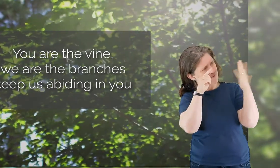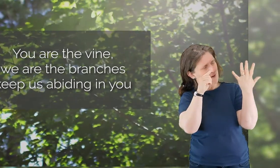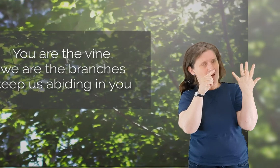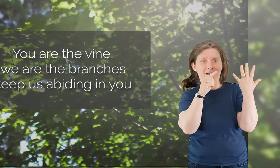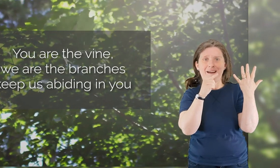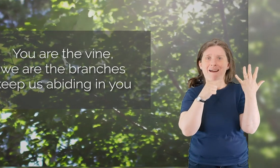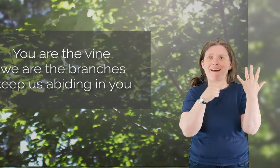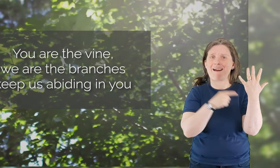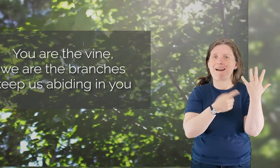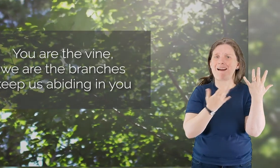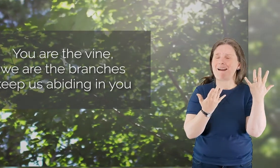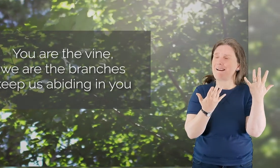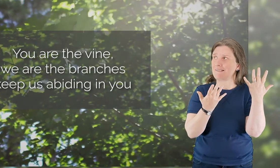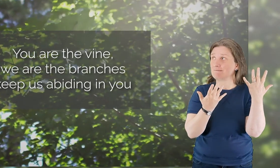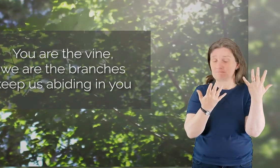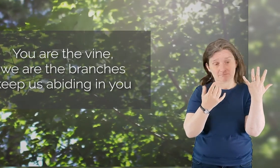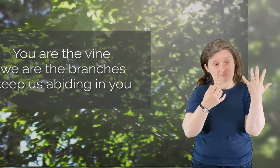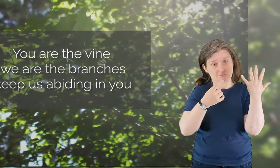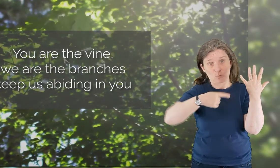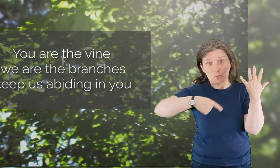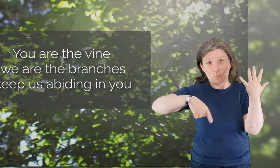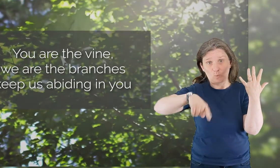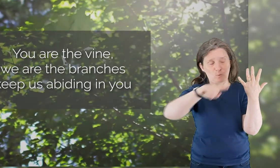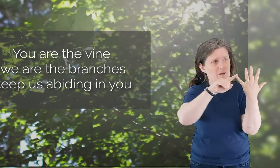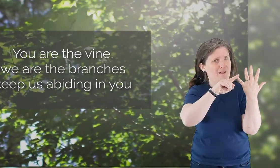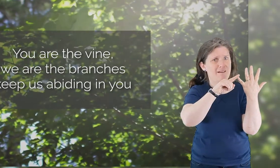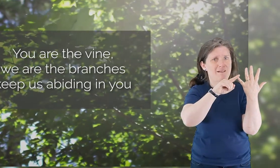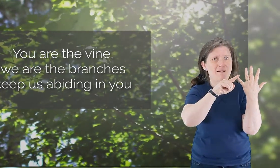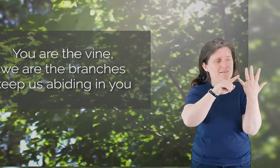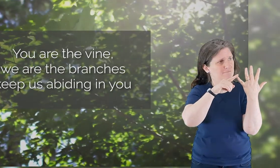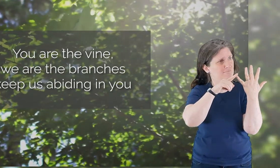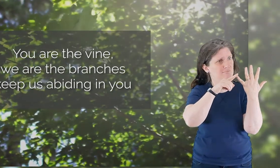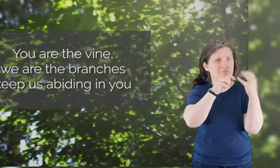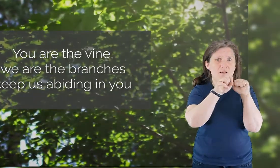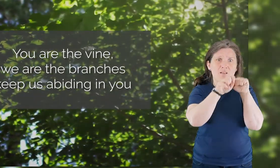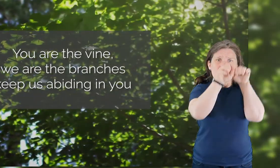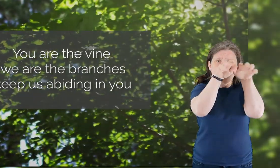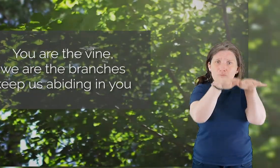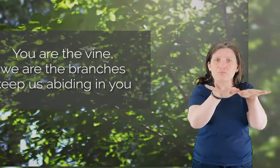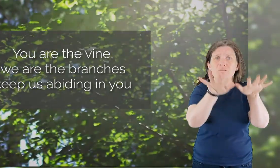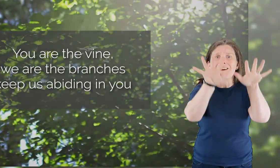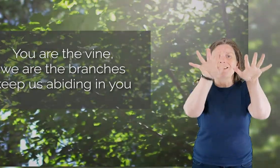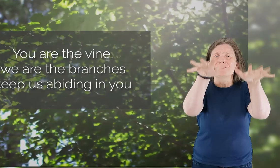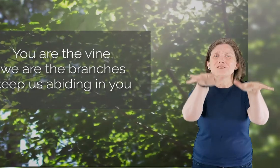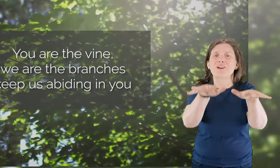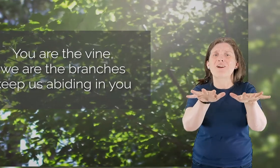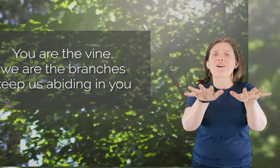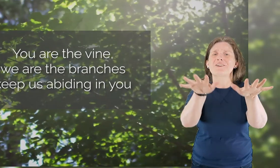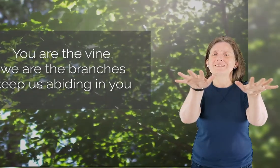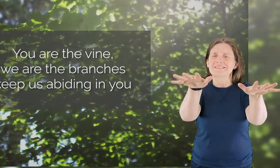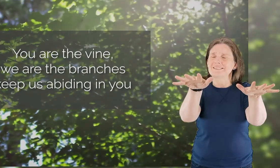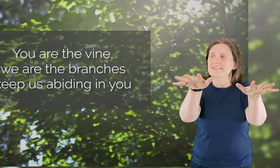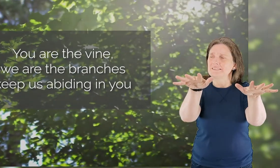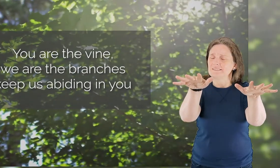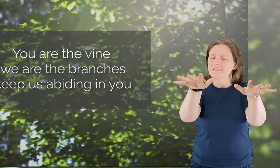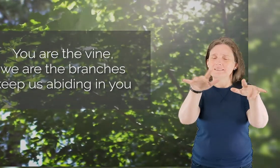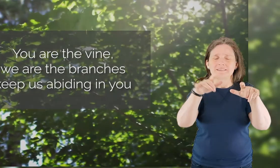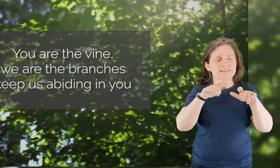You are the vine, we are the